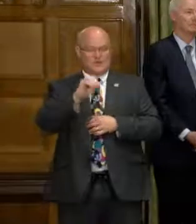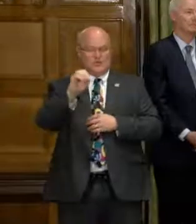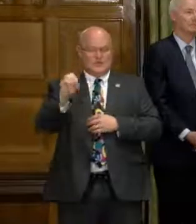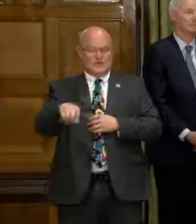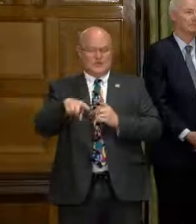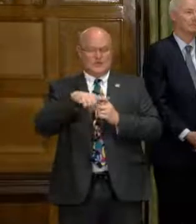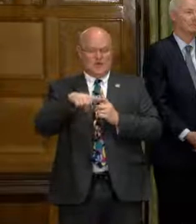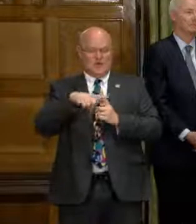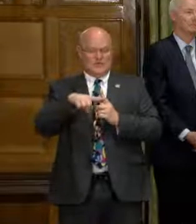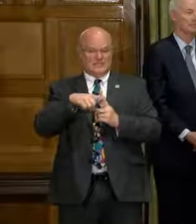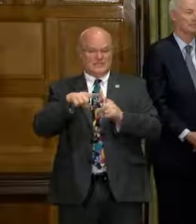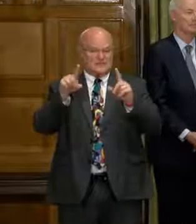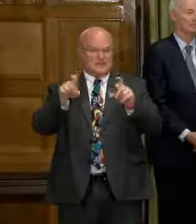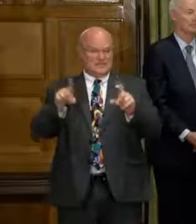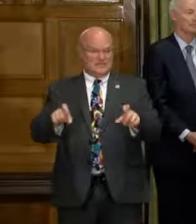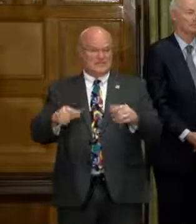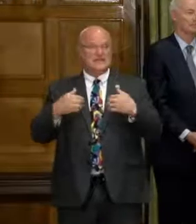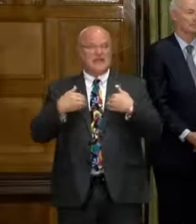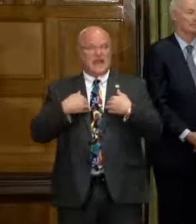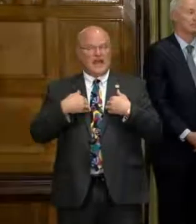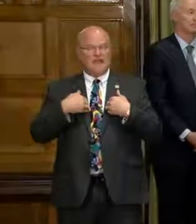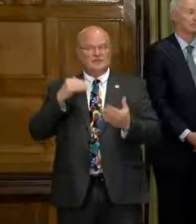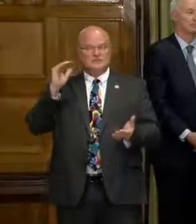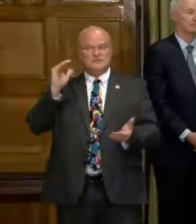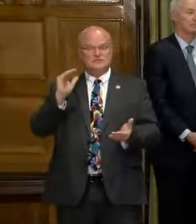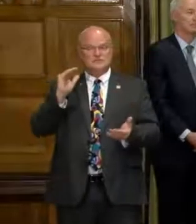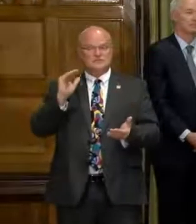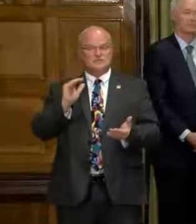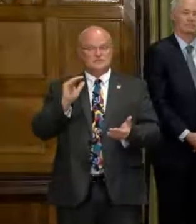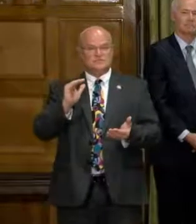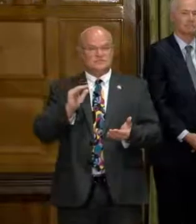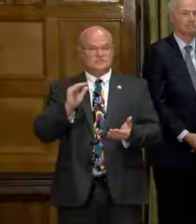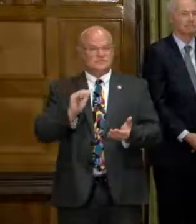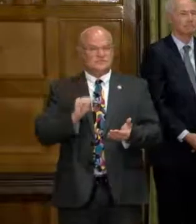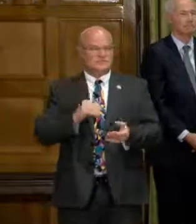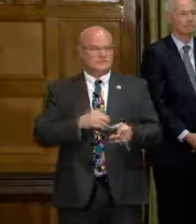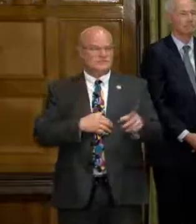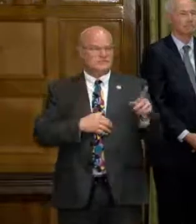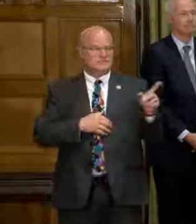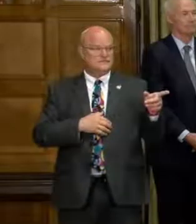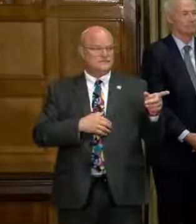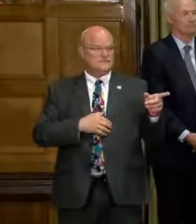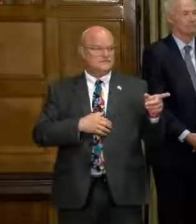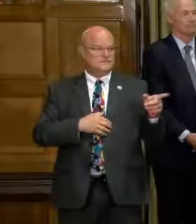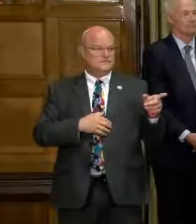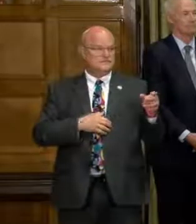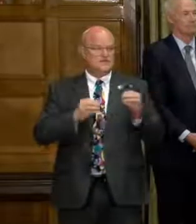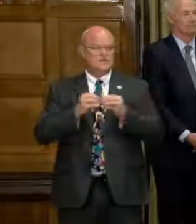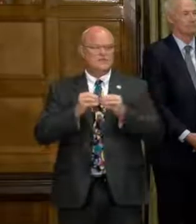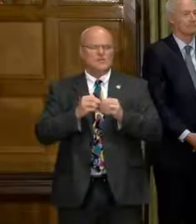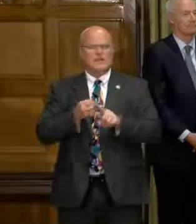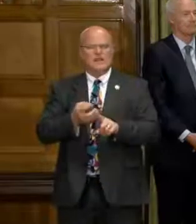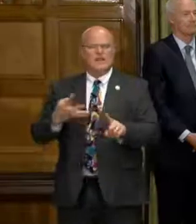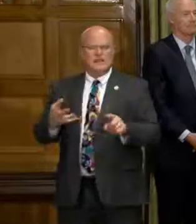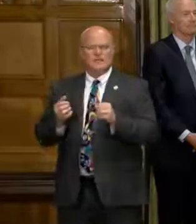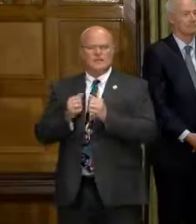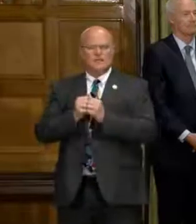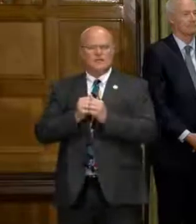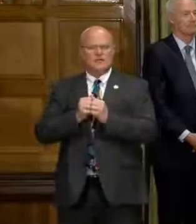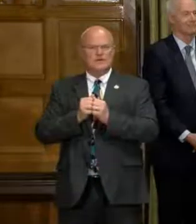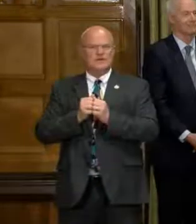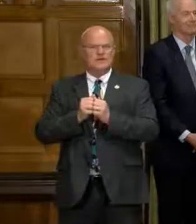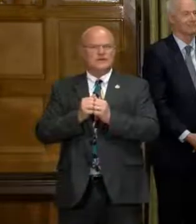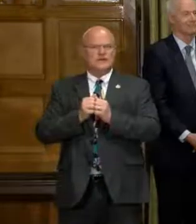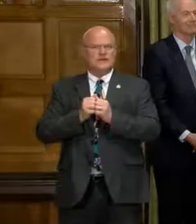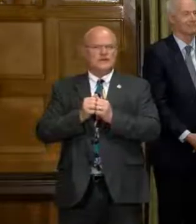percent positives of our tests have been steadily going down. Do you have more of an elaboration on what the governor called a